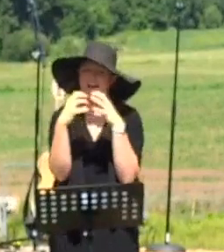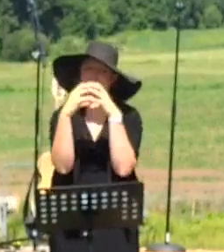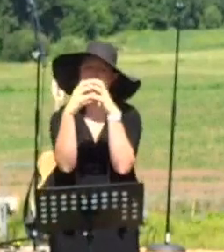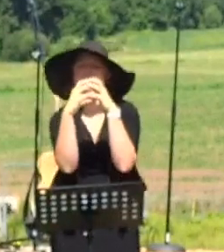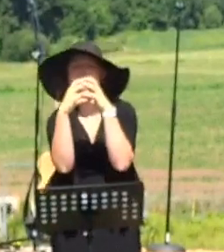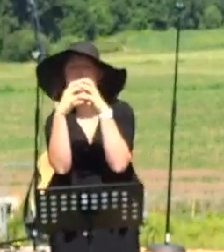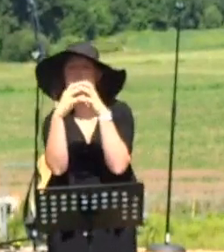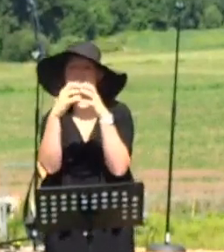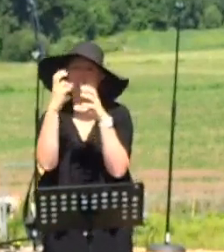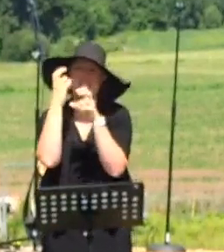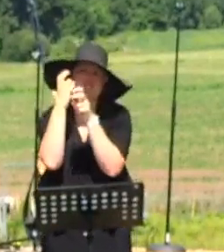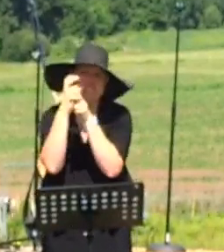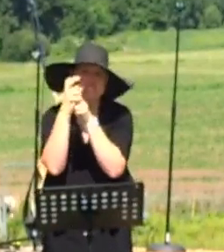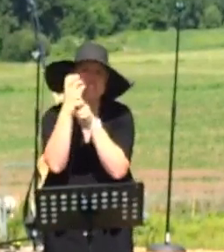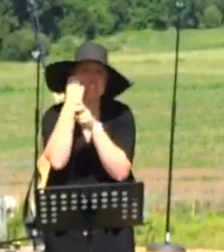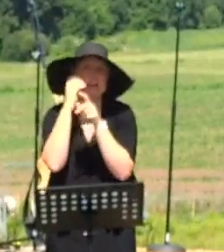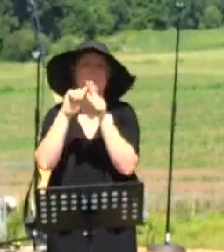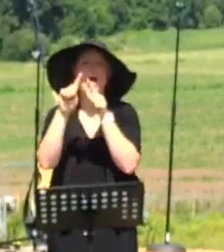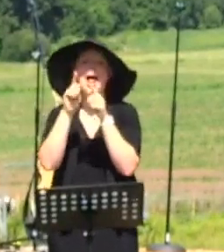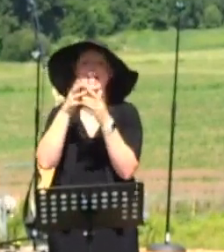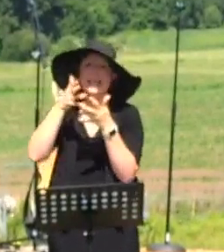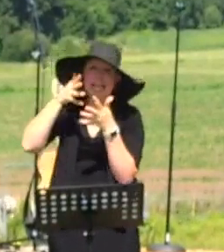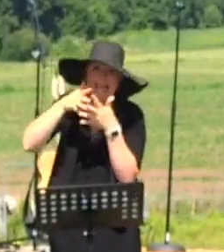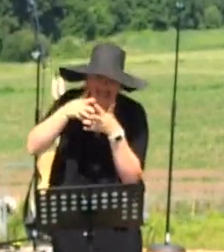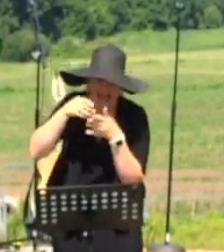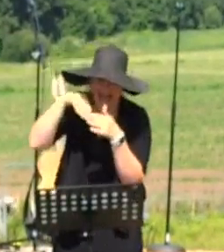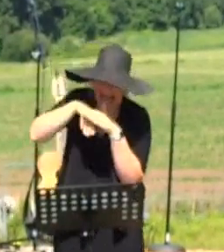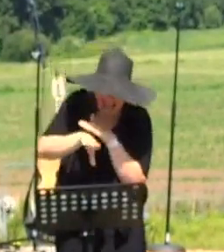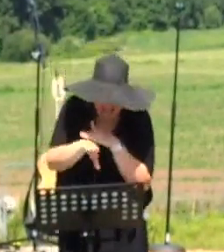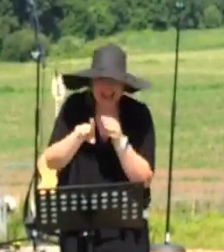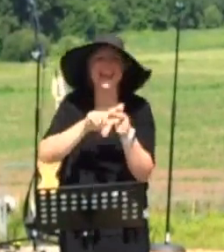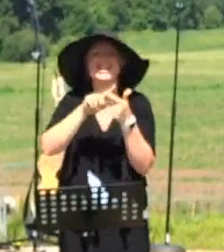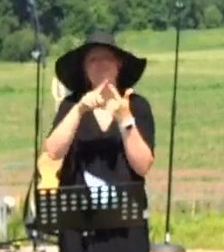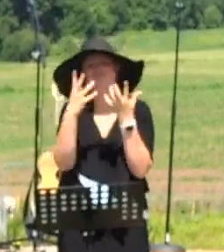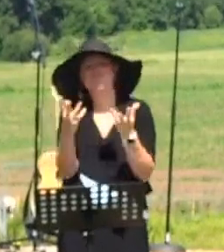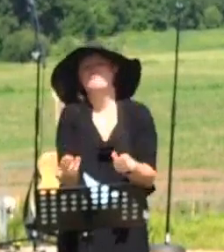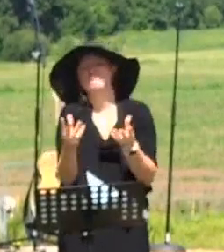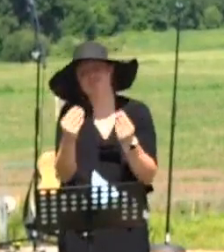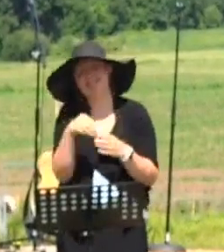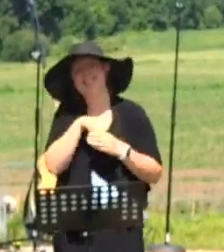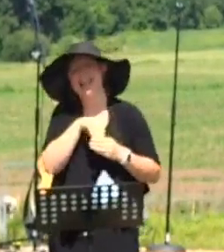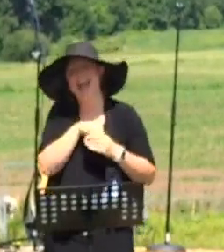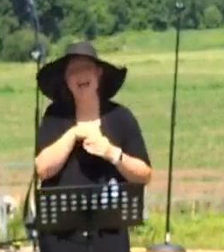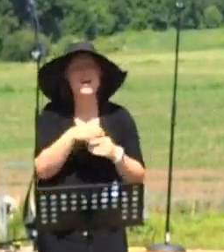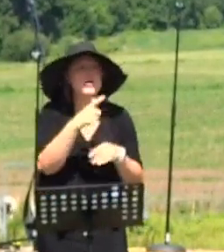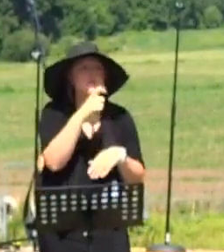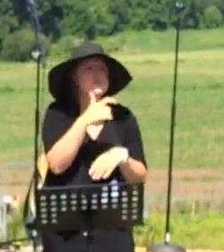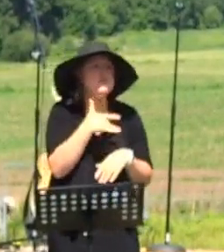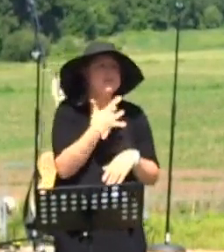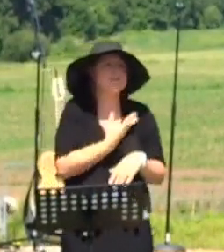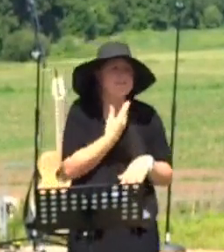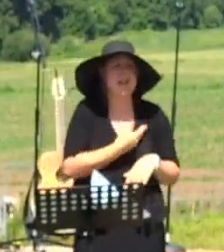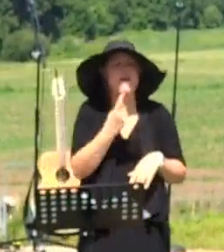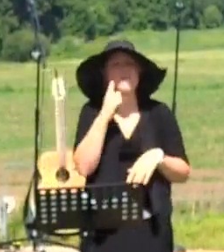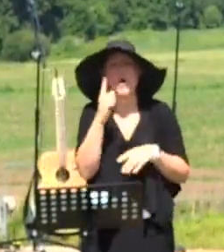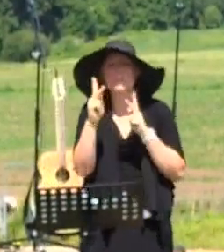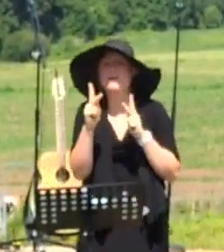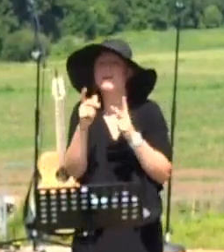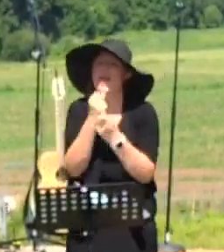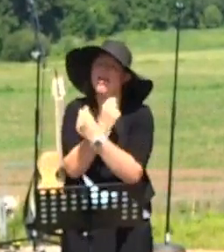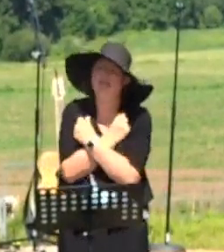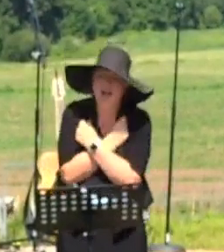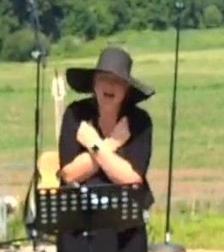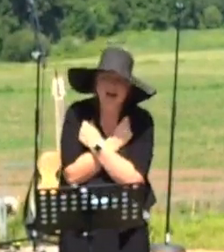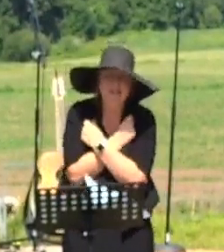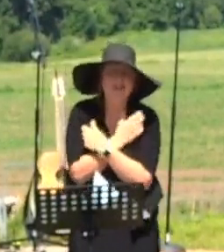when you get in there, there's some good stuff in there. And so there's that gooey stuff, and who are they gooey for? They're gooey for those they love and for